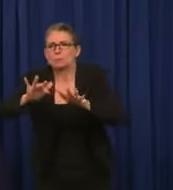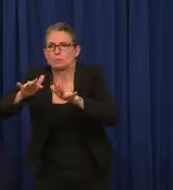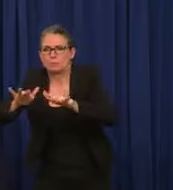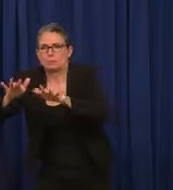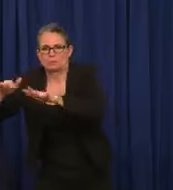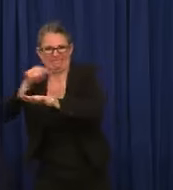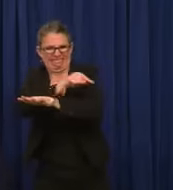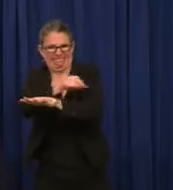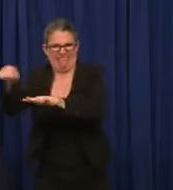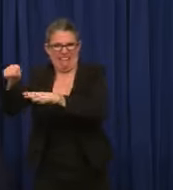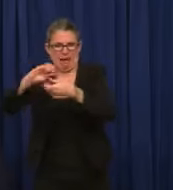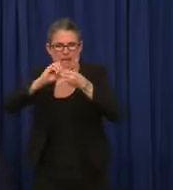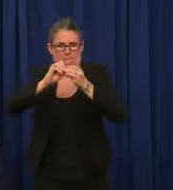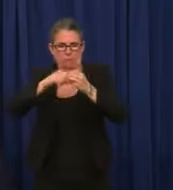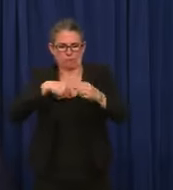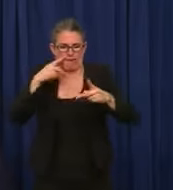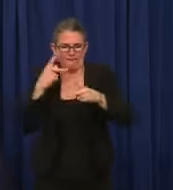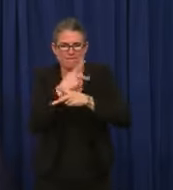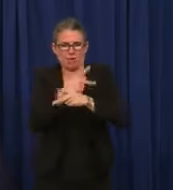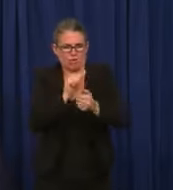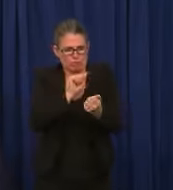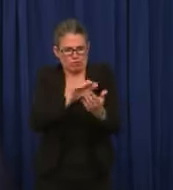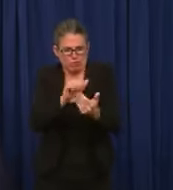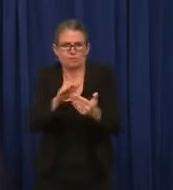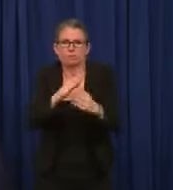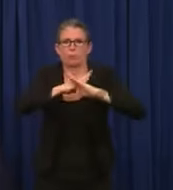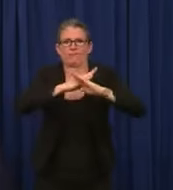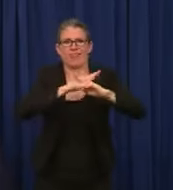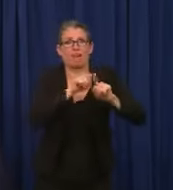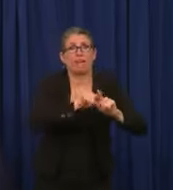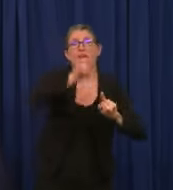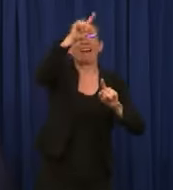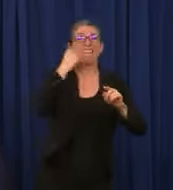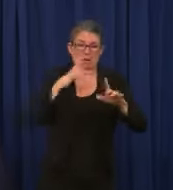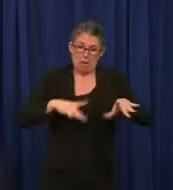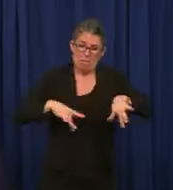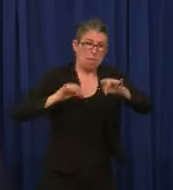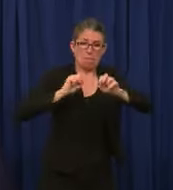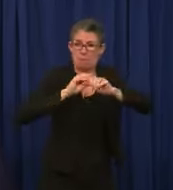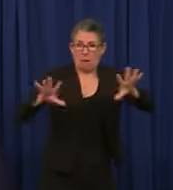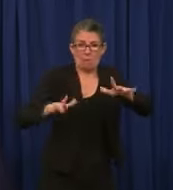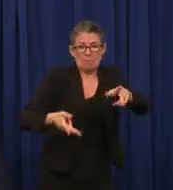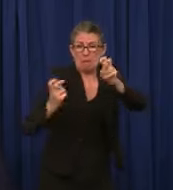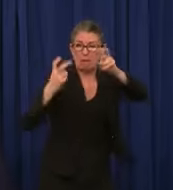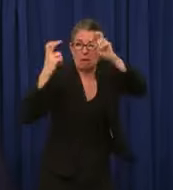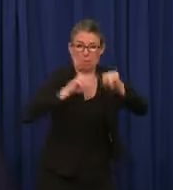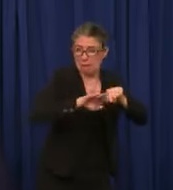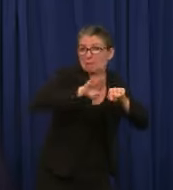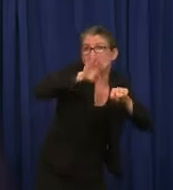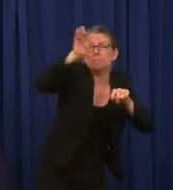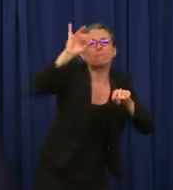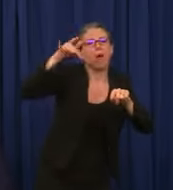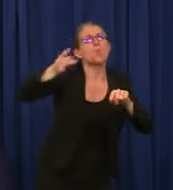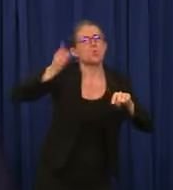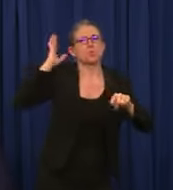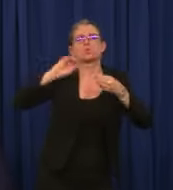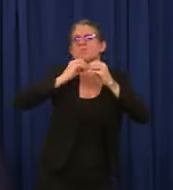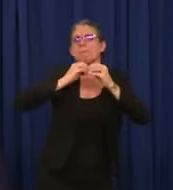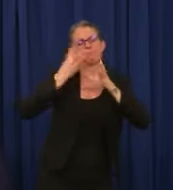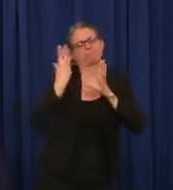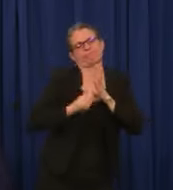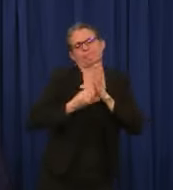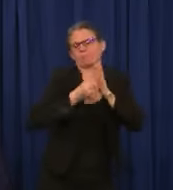we might have. So it's less about generating a number and more about making sure that we've got